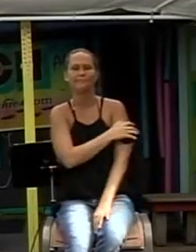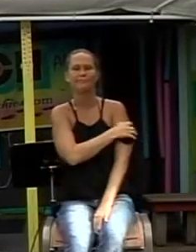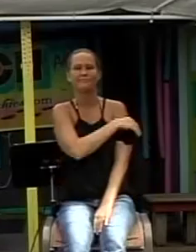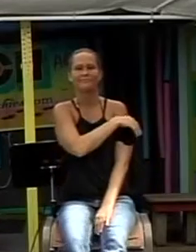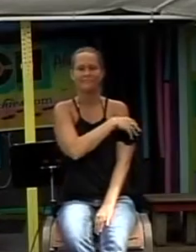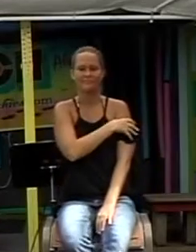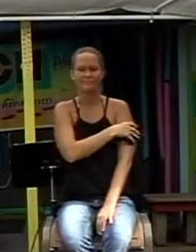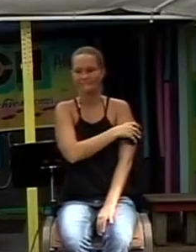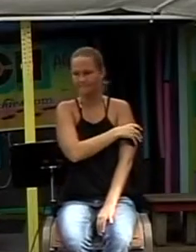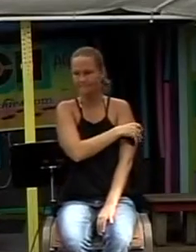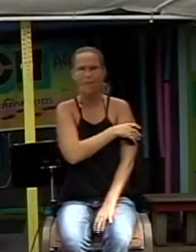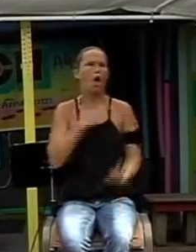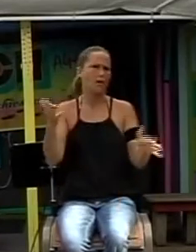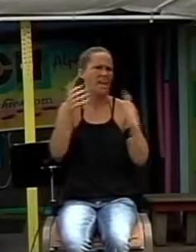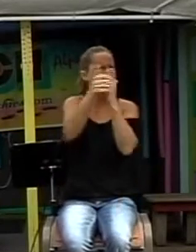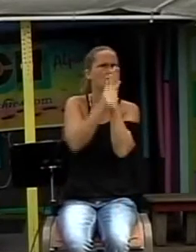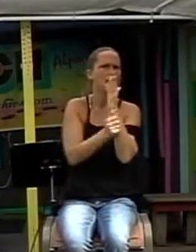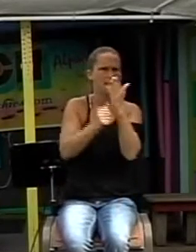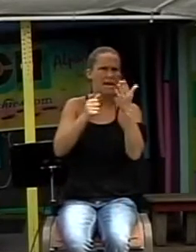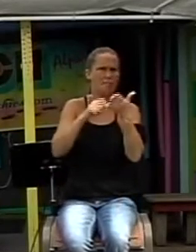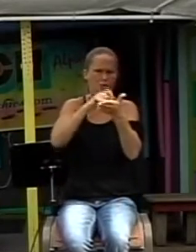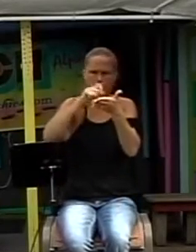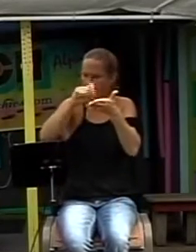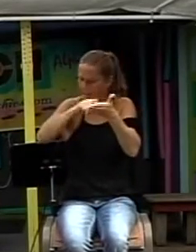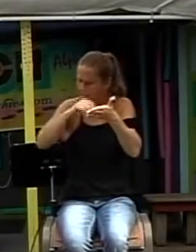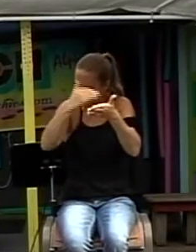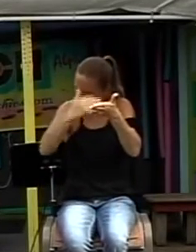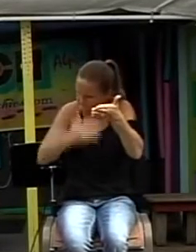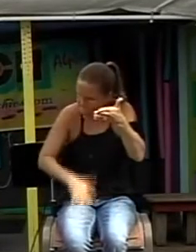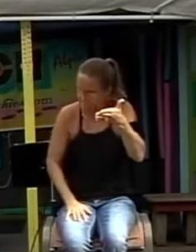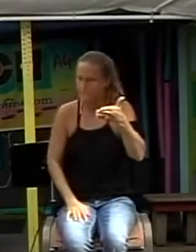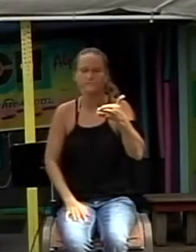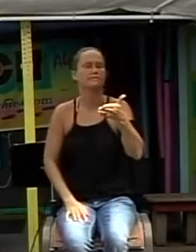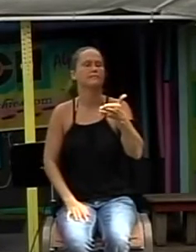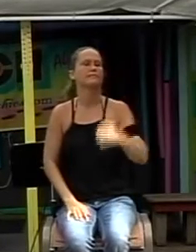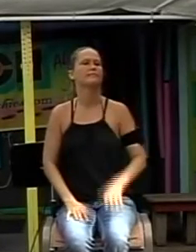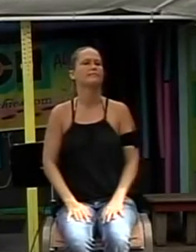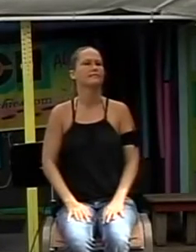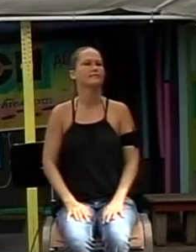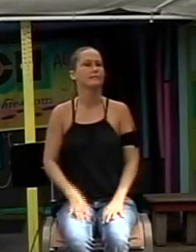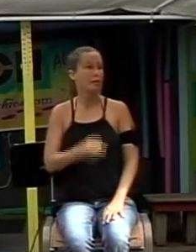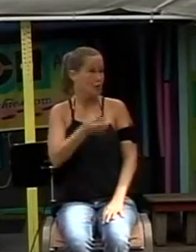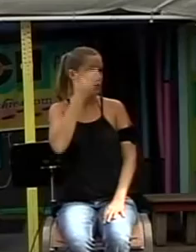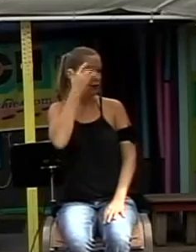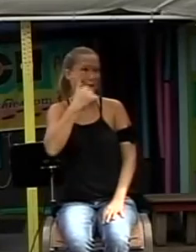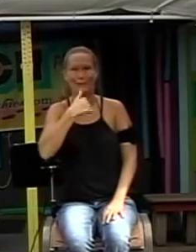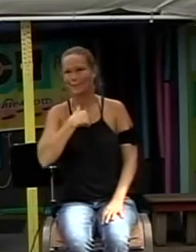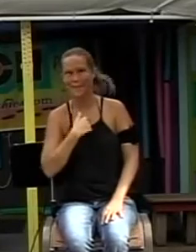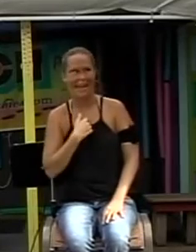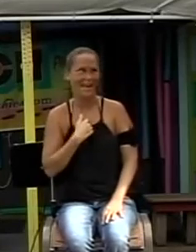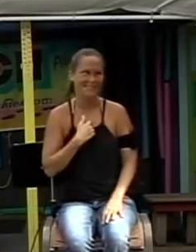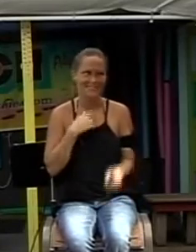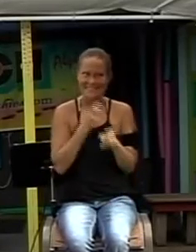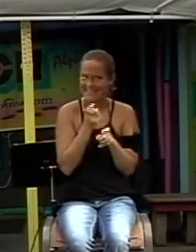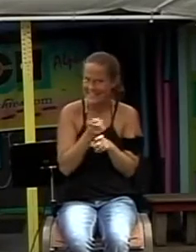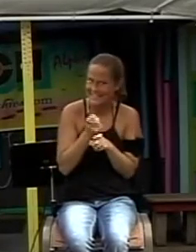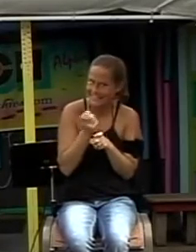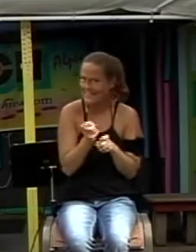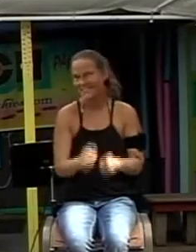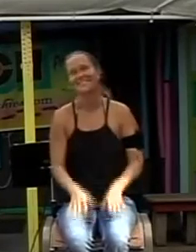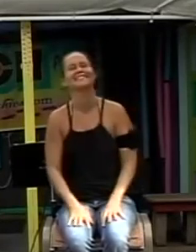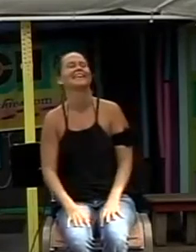Let's just go through and fill in some blanks. But one of the things, I got a comedic bone in me, right? So, Bob, I always